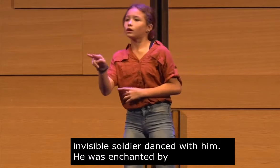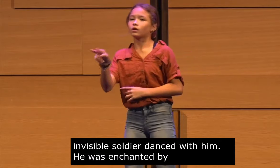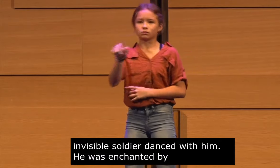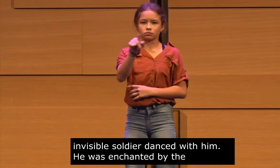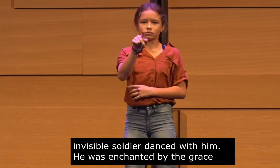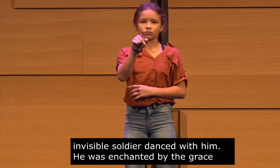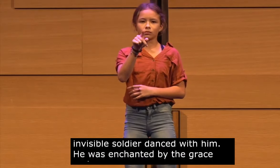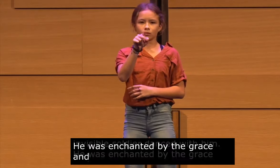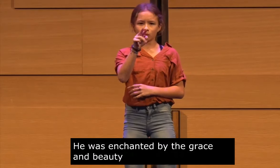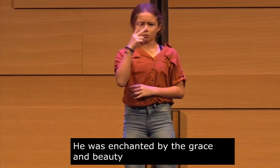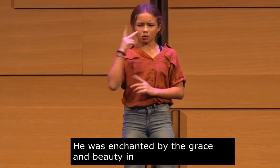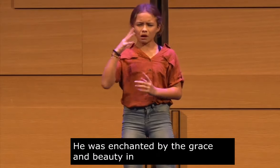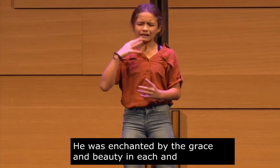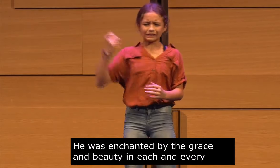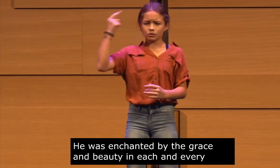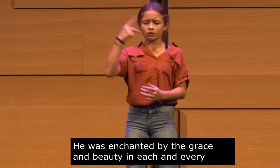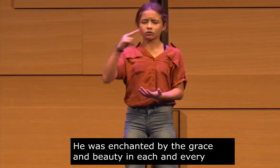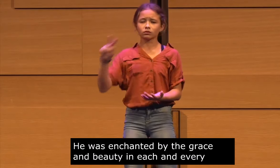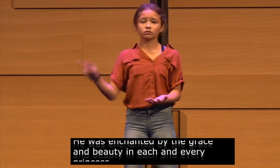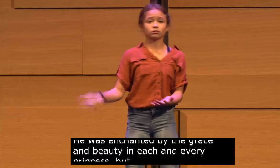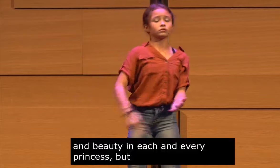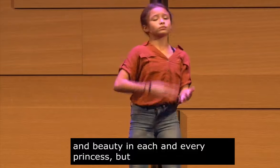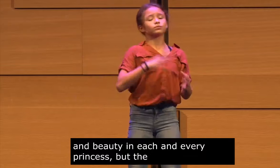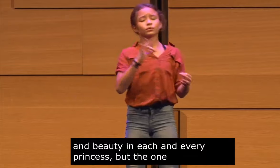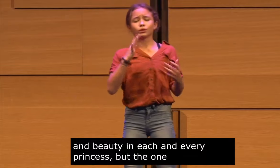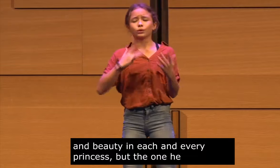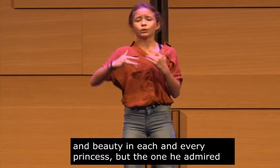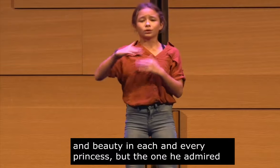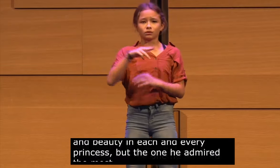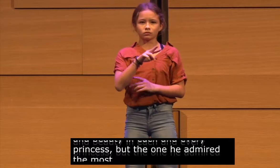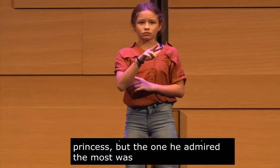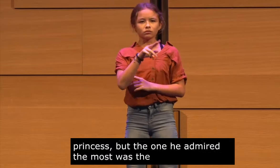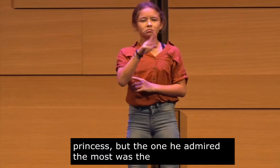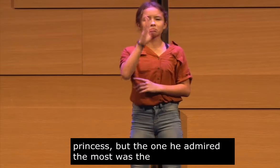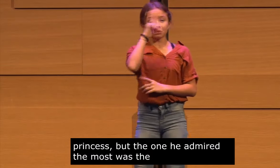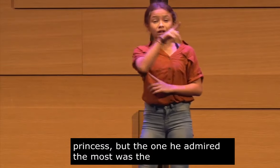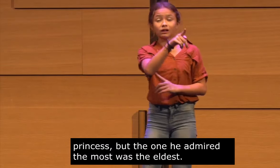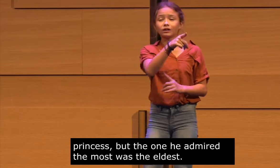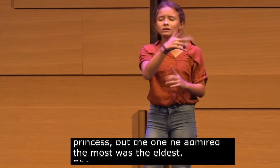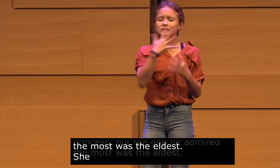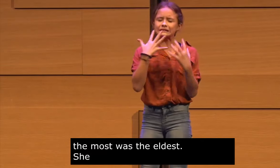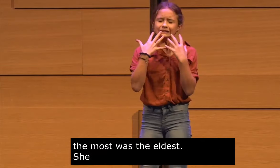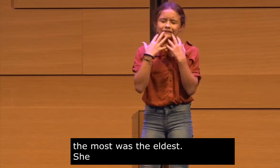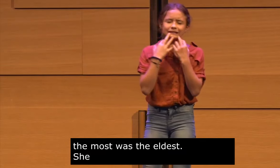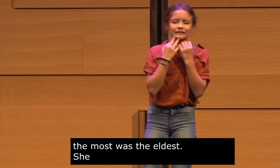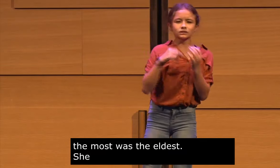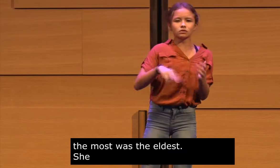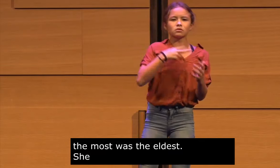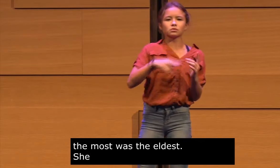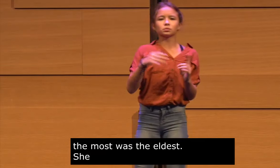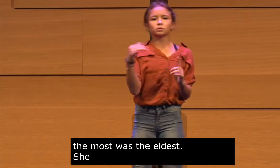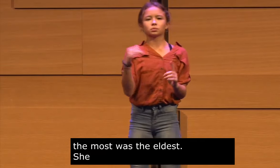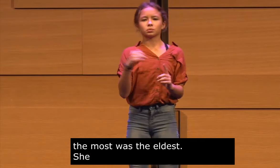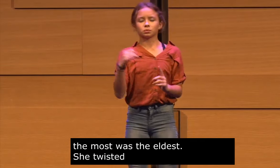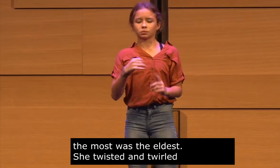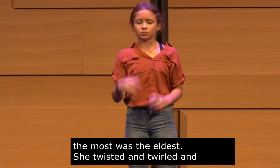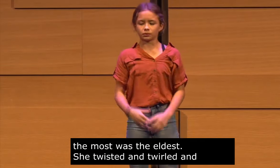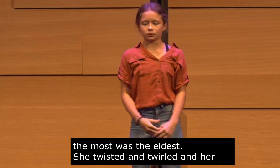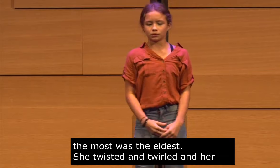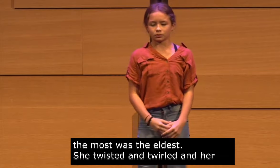and beauty in each and every princess, but the one he admired the most was the eldest. She twisted and twirled, and her eyes twinkled. It